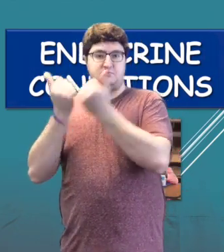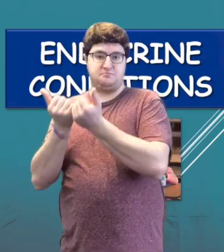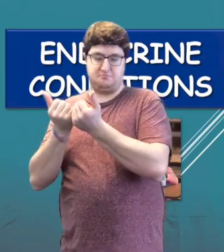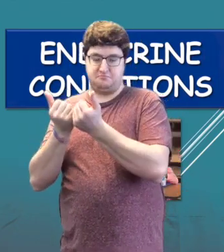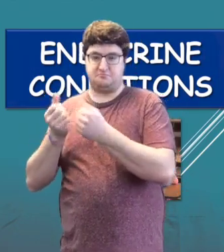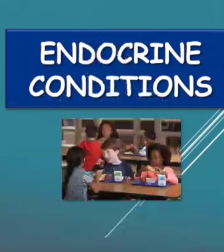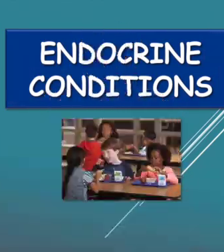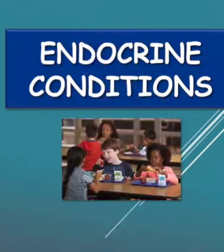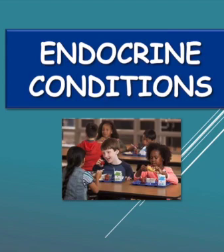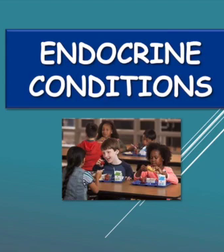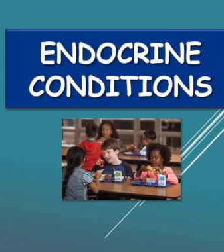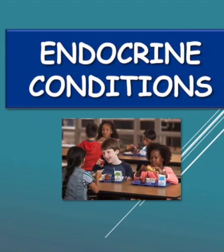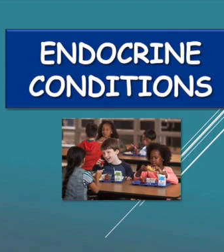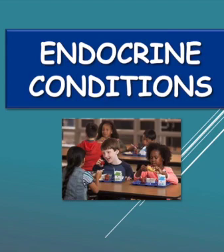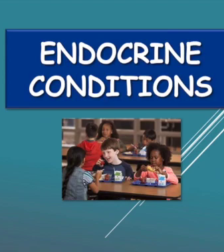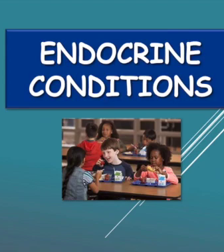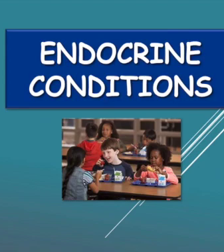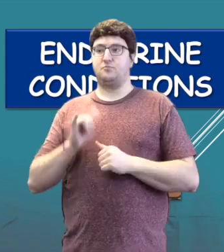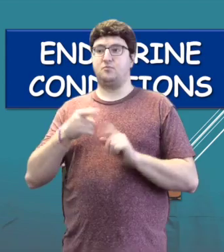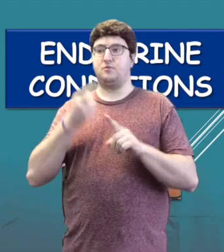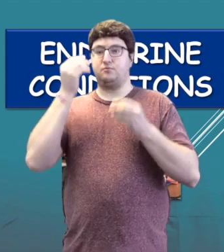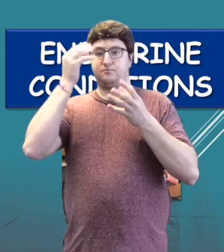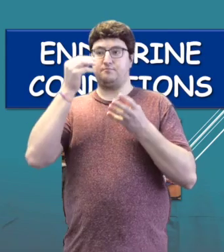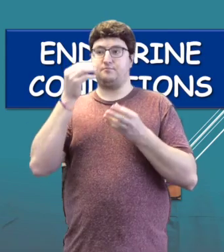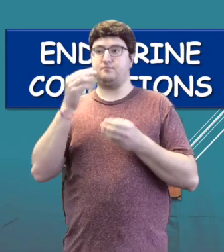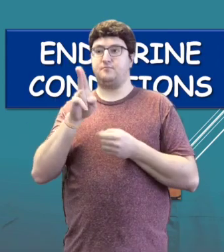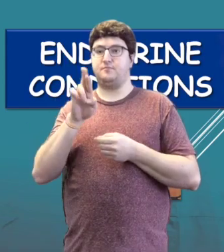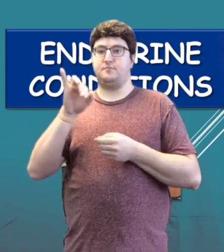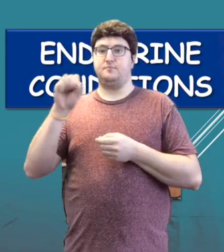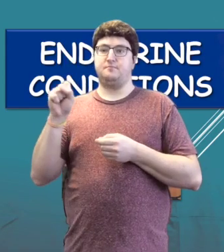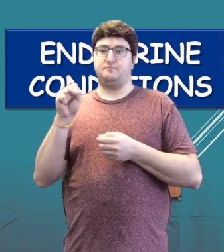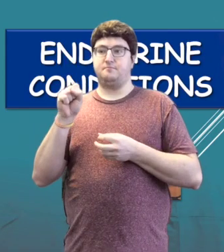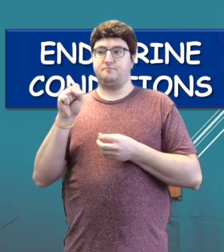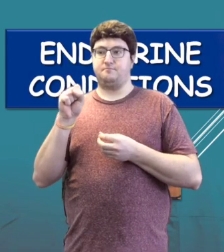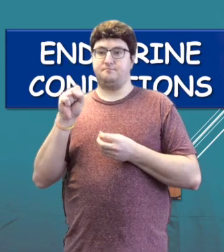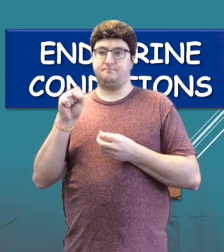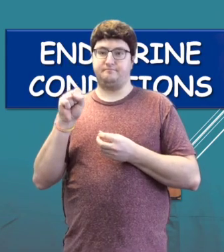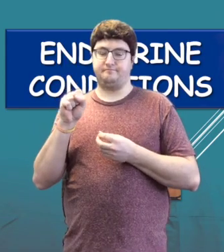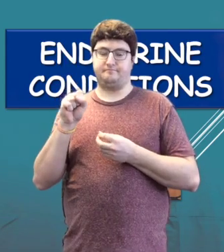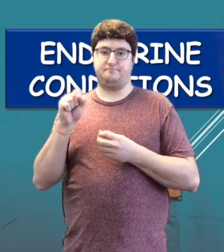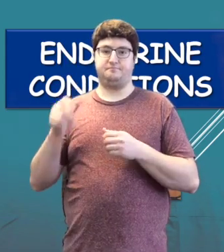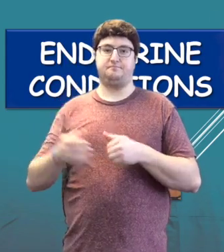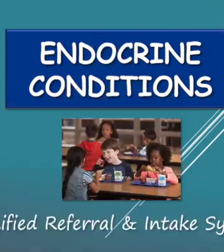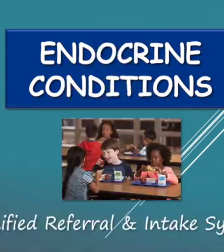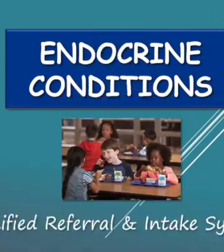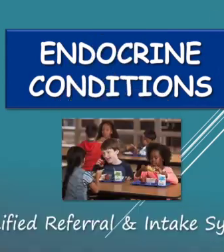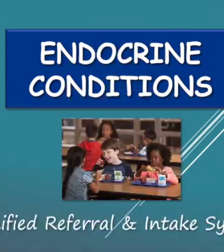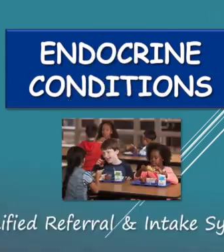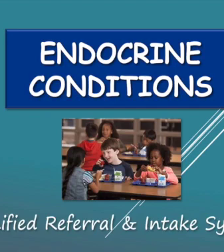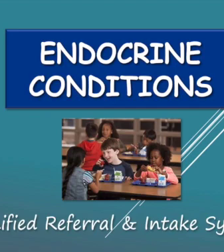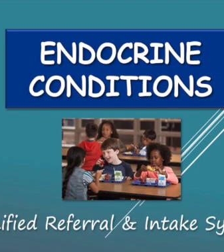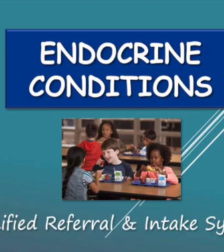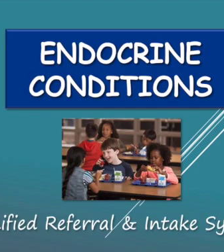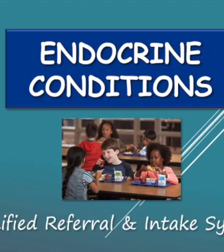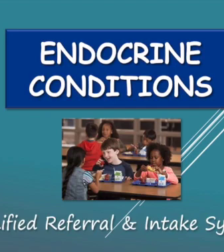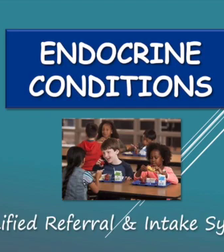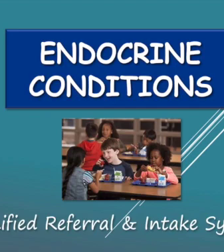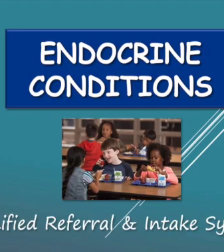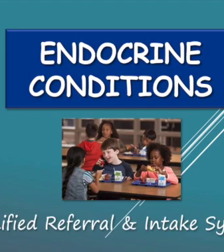providing respite. It is based on the standard material produced by the Unified Referral and Intake System.